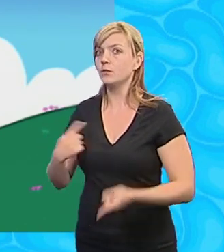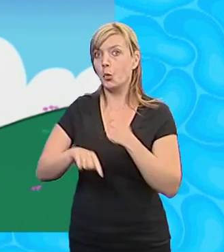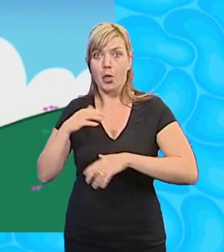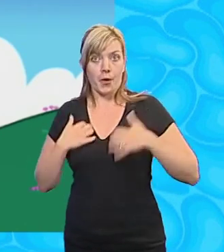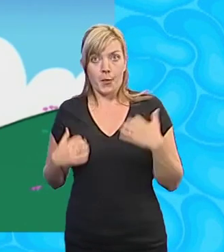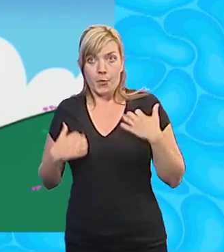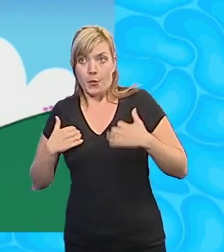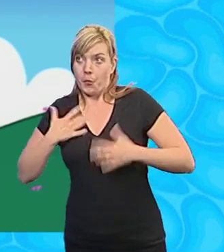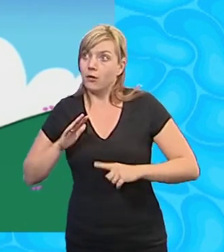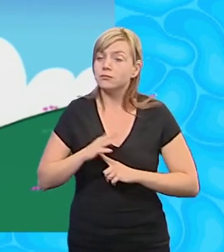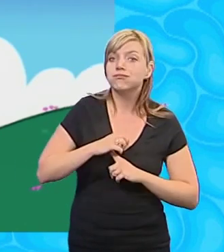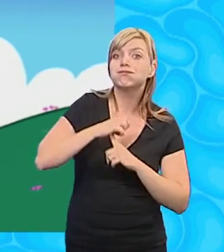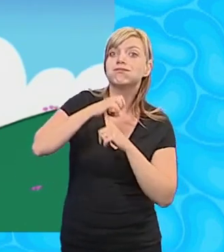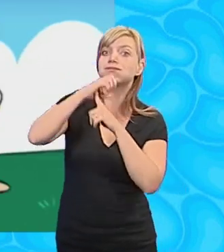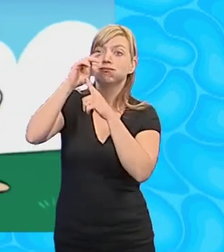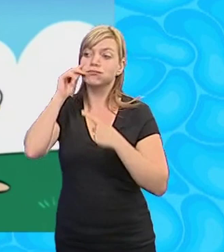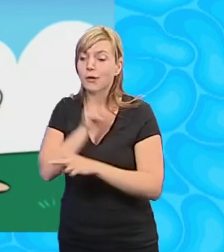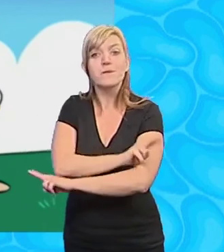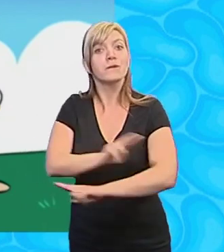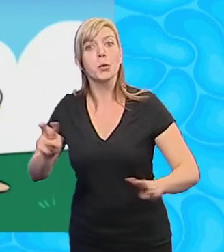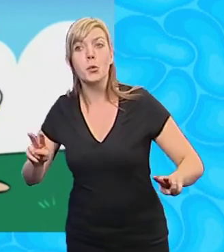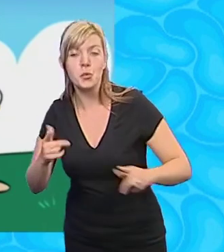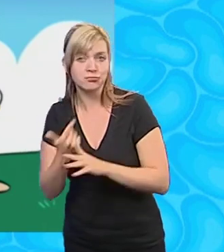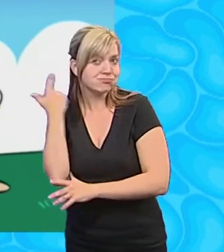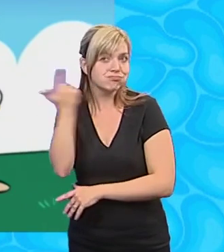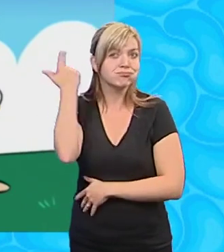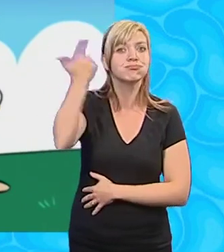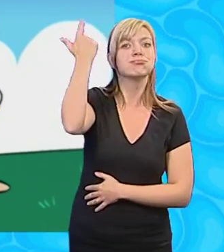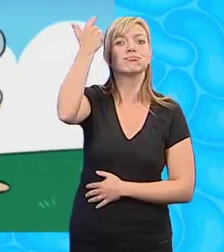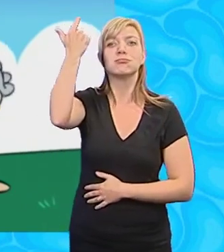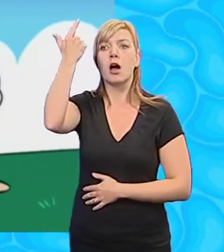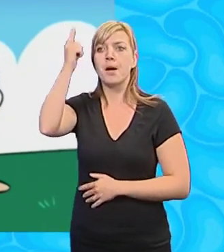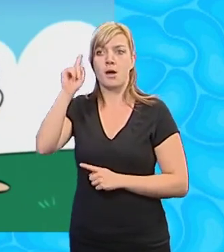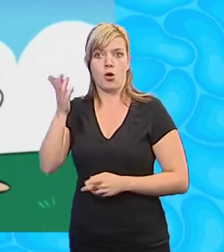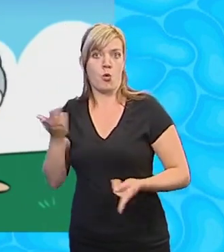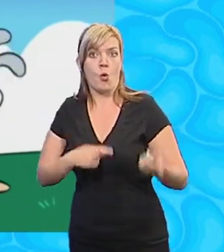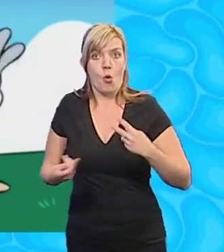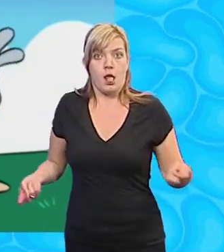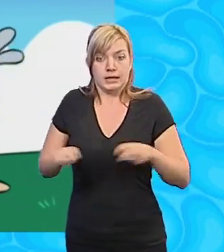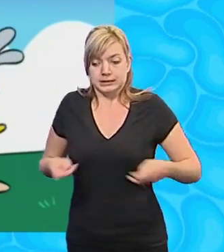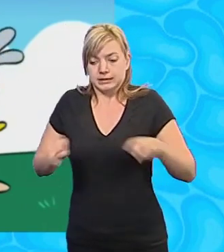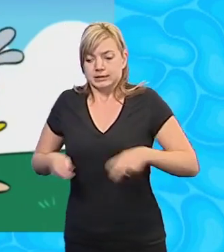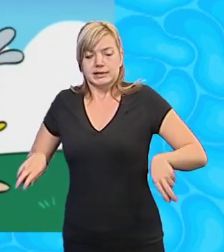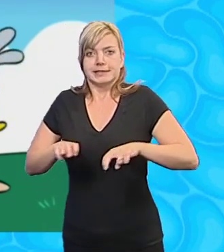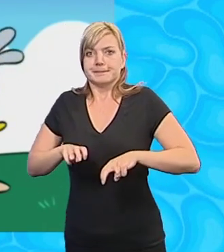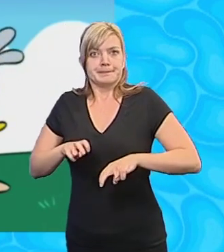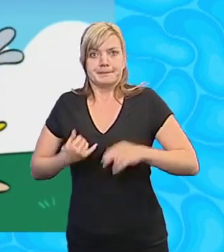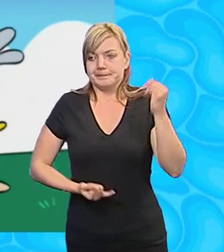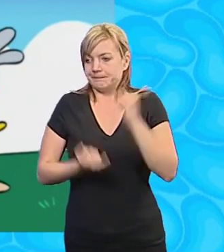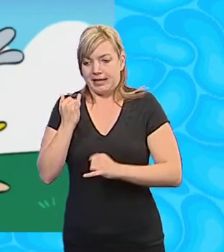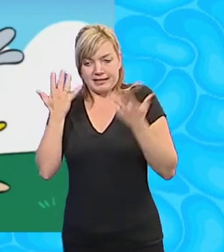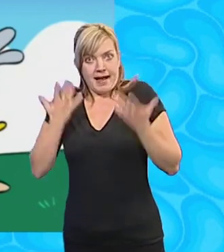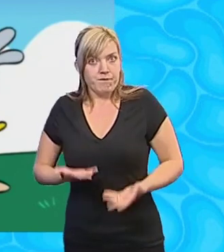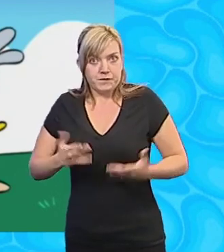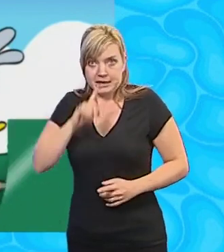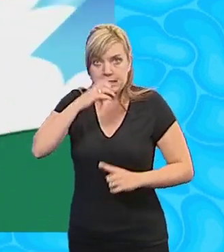to sail into the sky and see the fantastic view from way up high. But with everyone in the basket, it was too heavy to lift off the